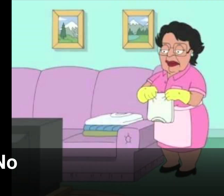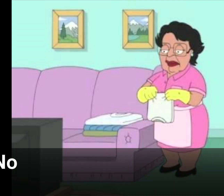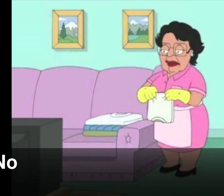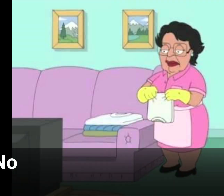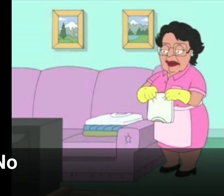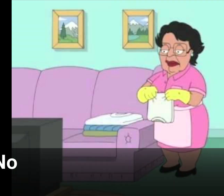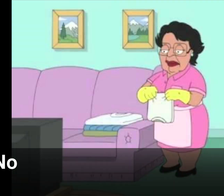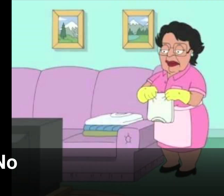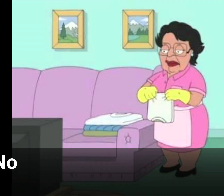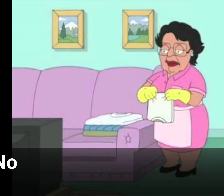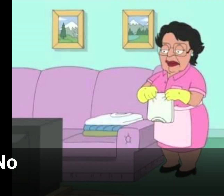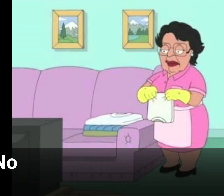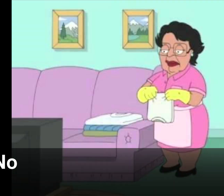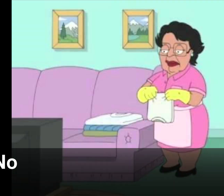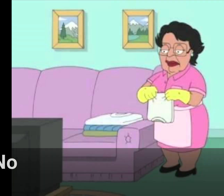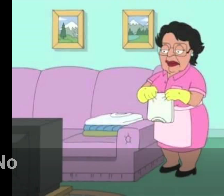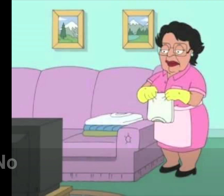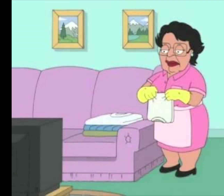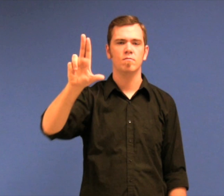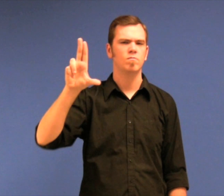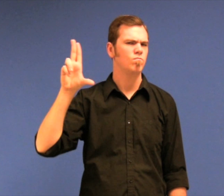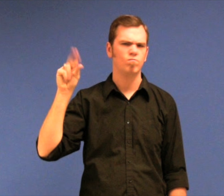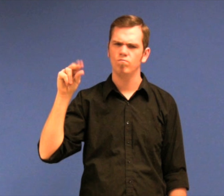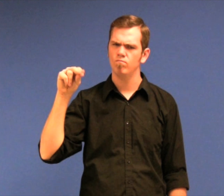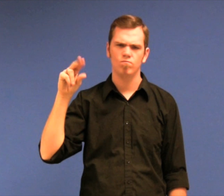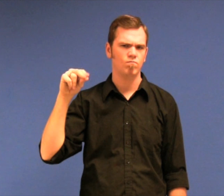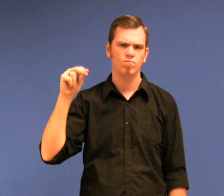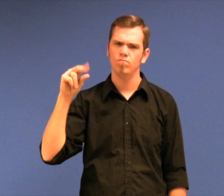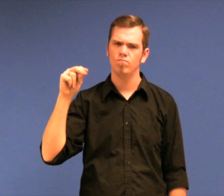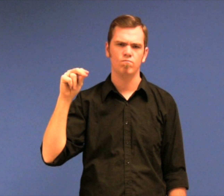right, now we have the sign for no. And it's no.